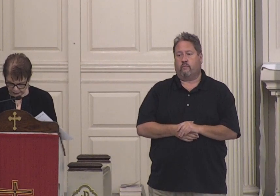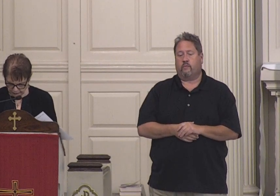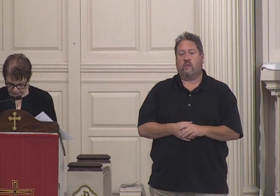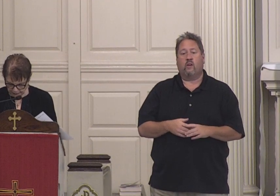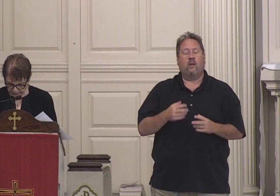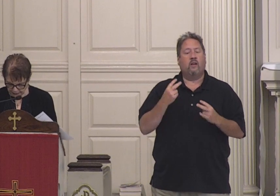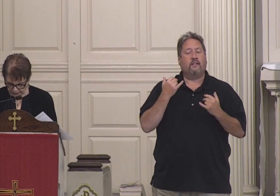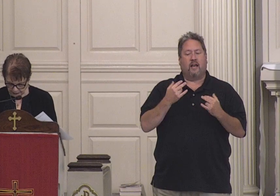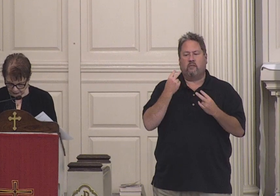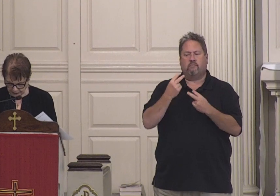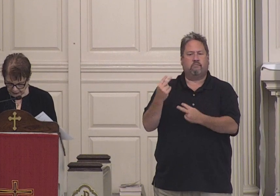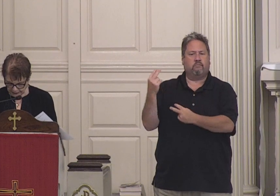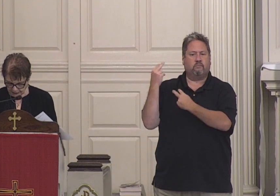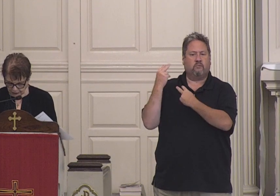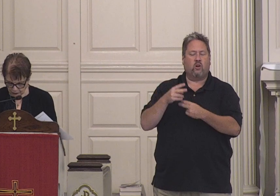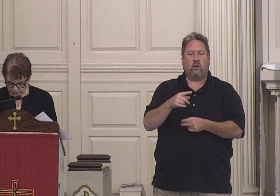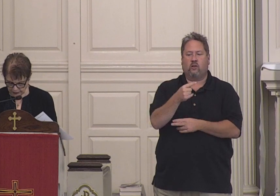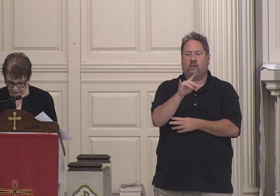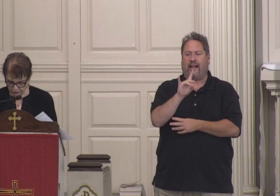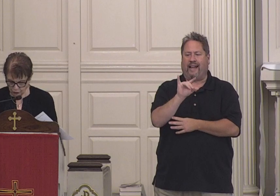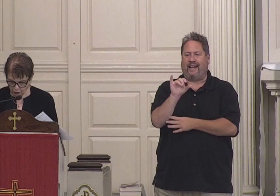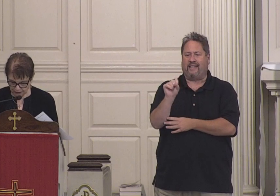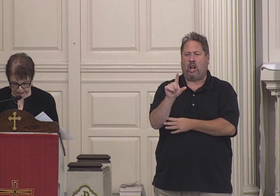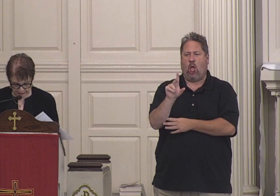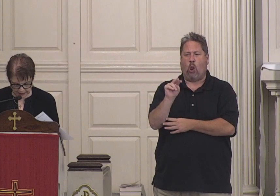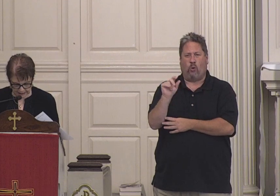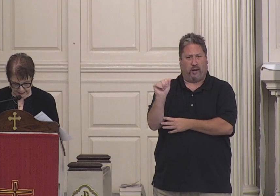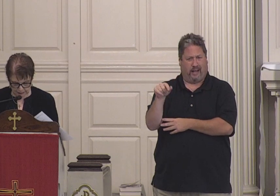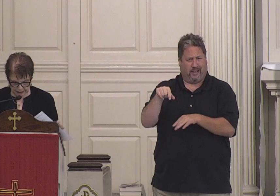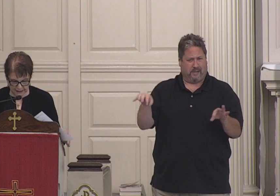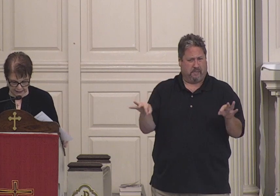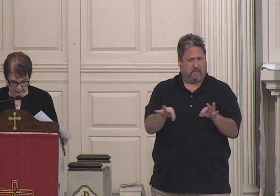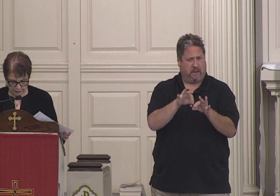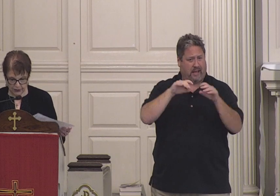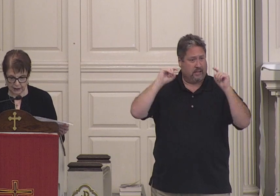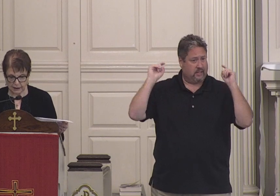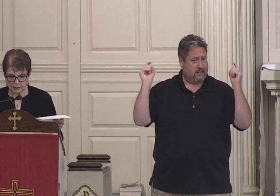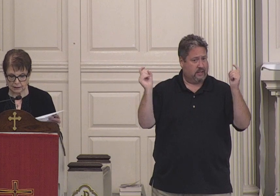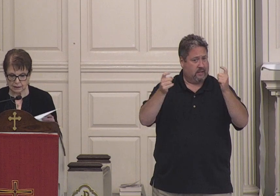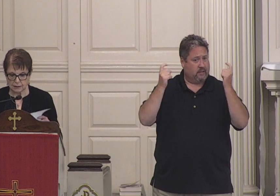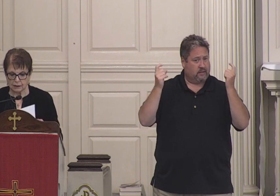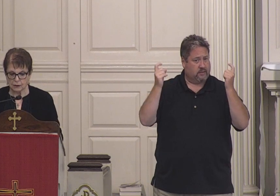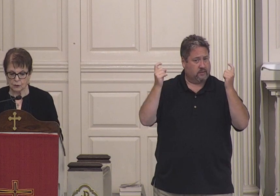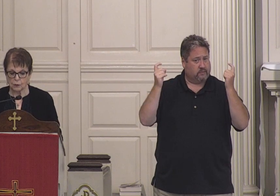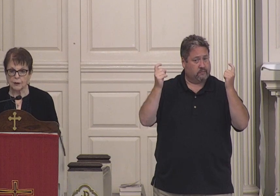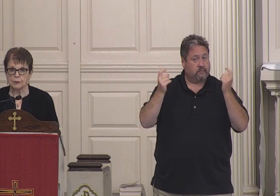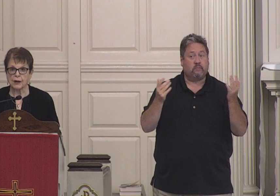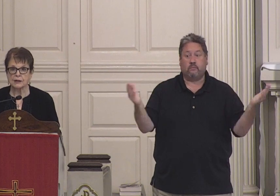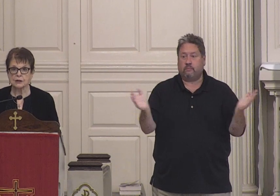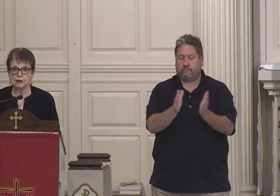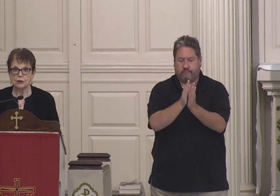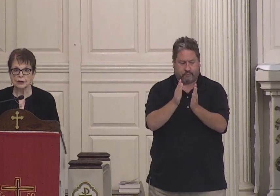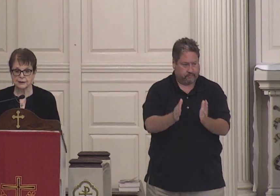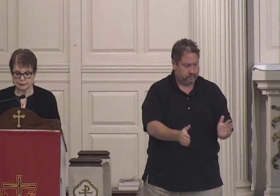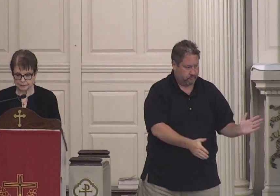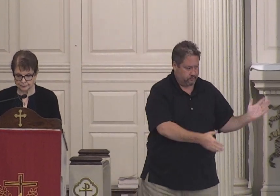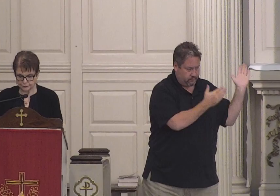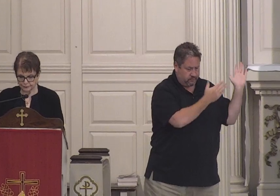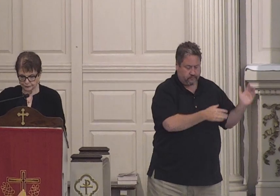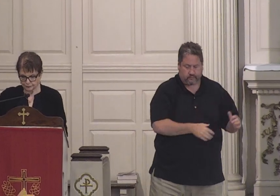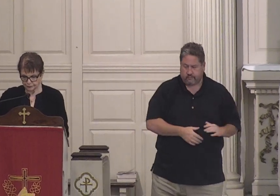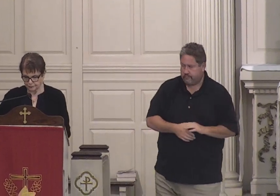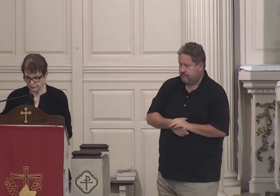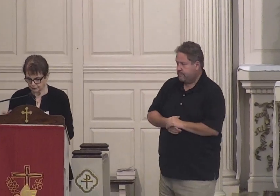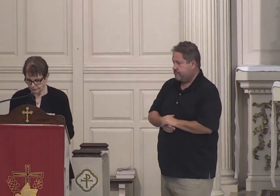prayers. And we remember Gladys Luna, for whom this Mass is being celebrated. We pray to the Lord.